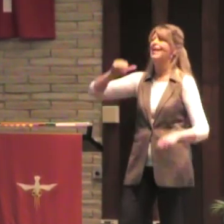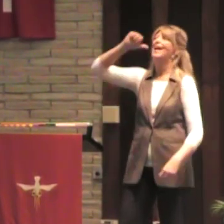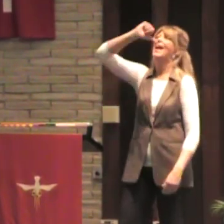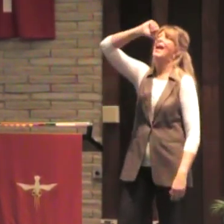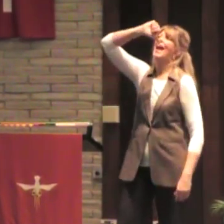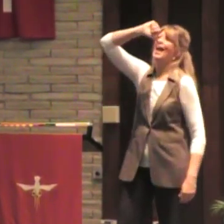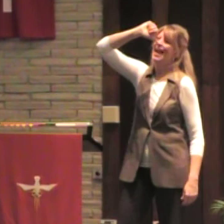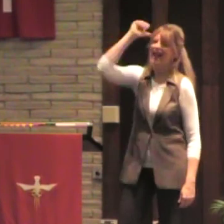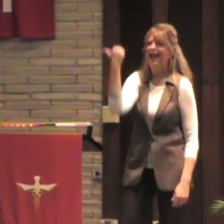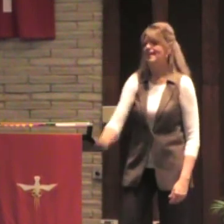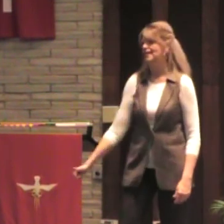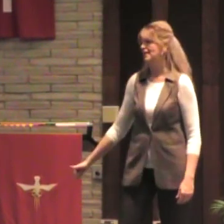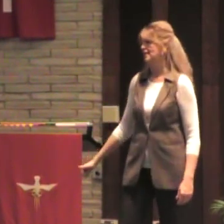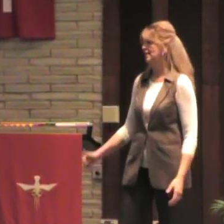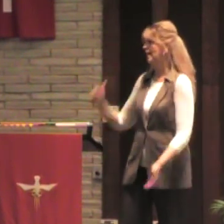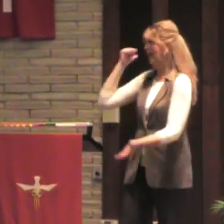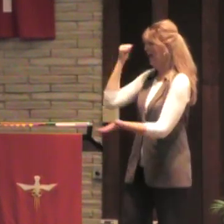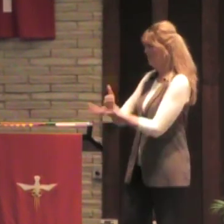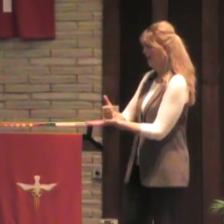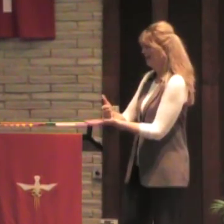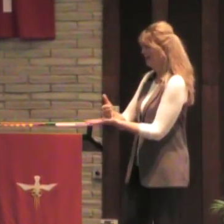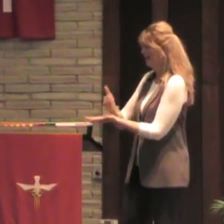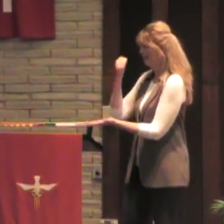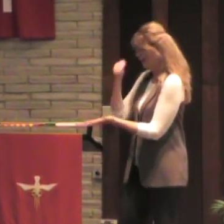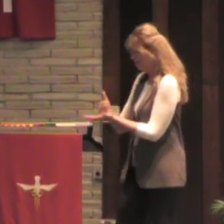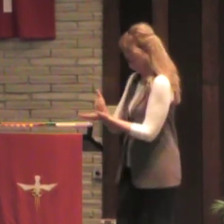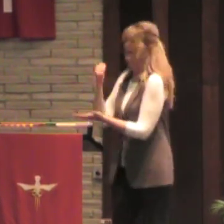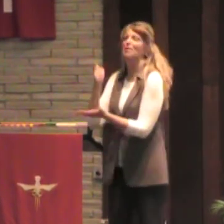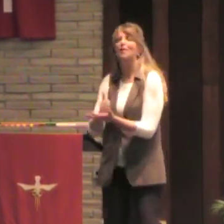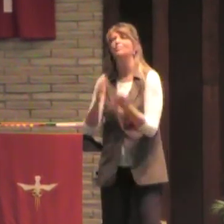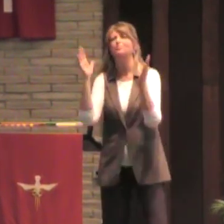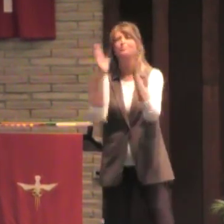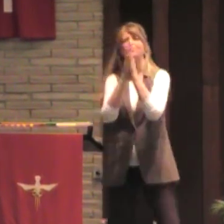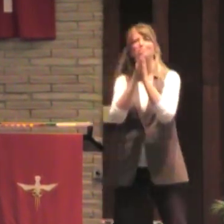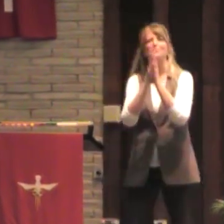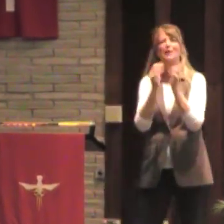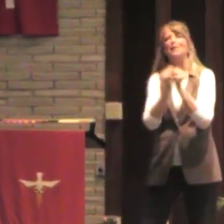is bigger than anything. Amen and amen.